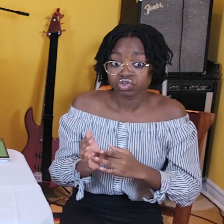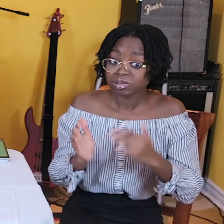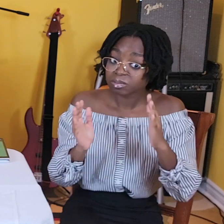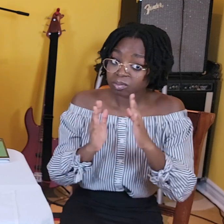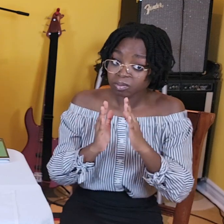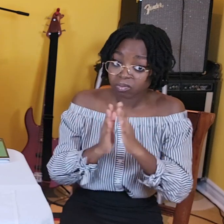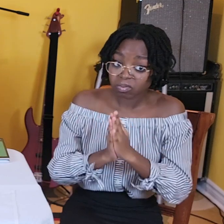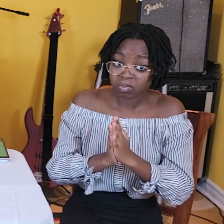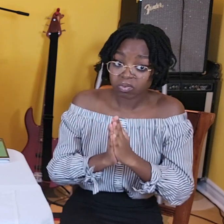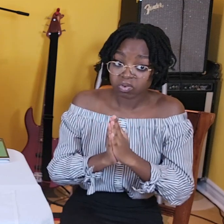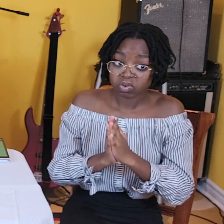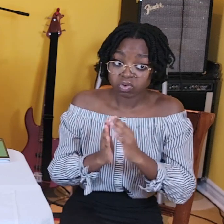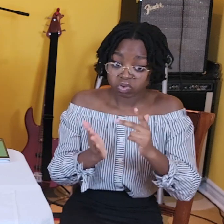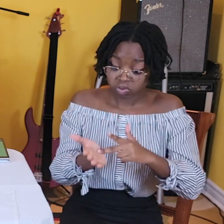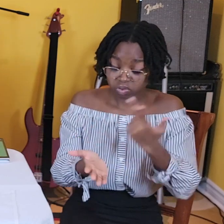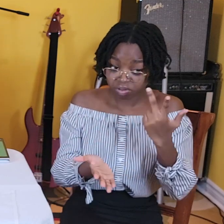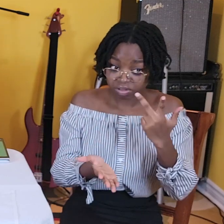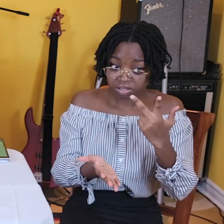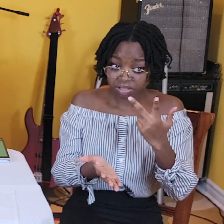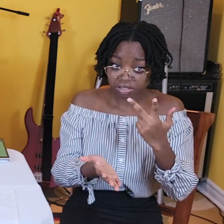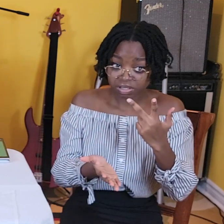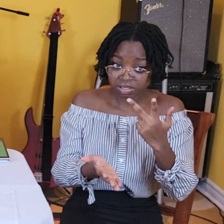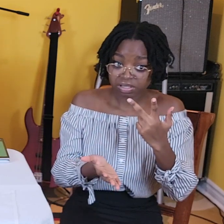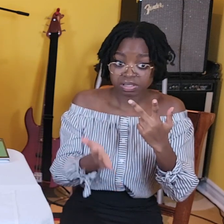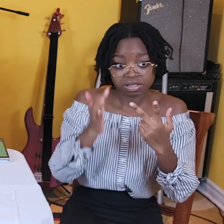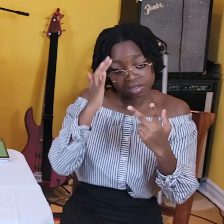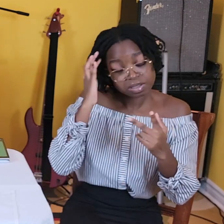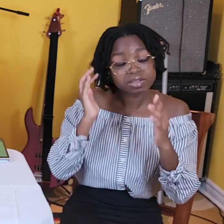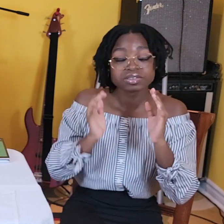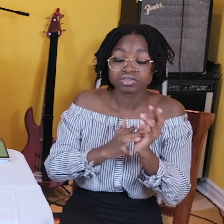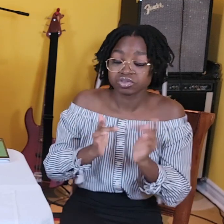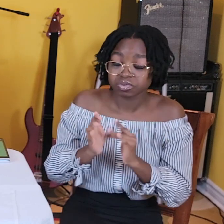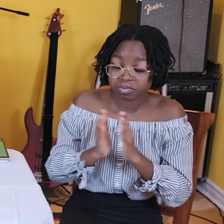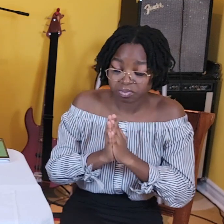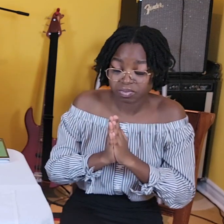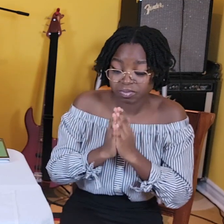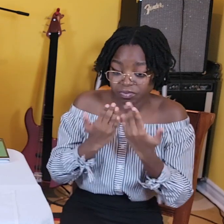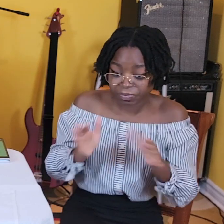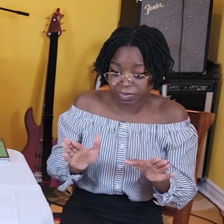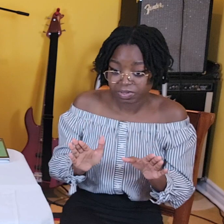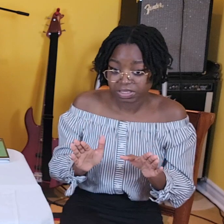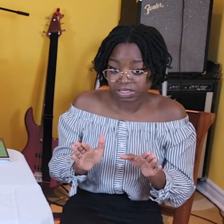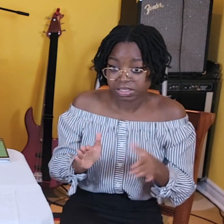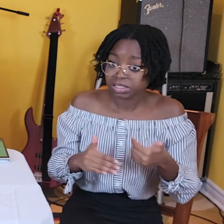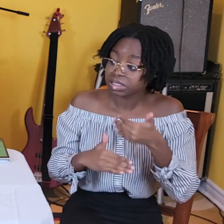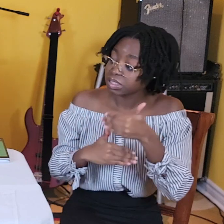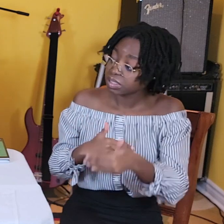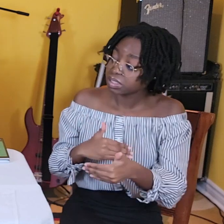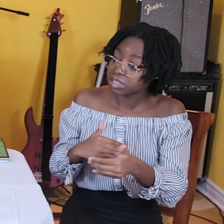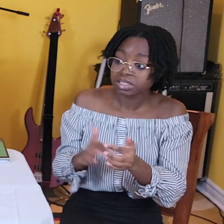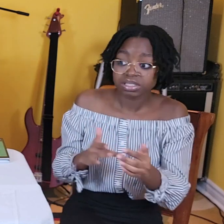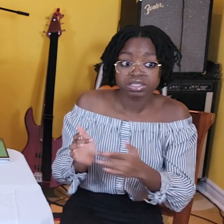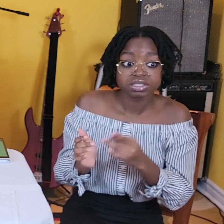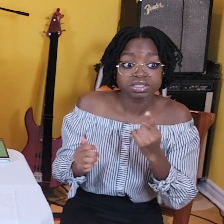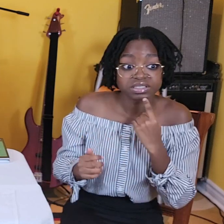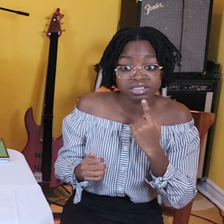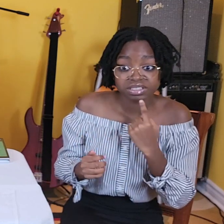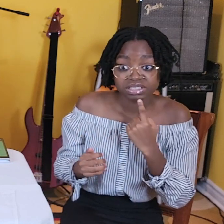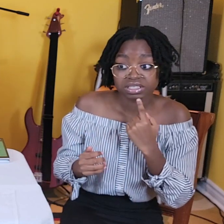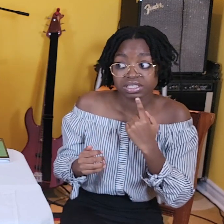three prayers. He prayed out, and then after that, he has said, "Okay, now it's time for us to